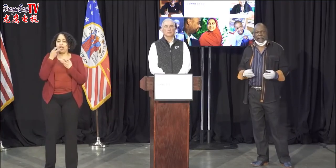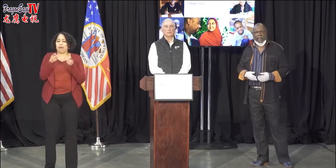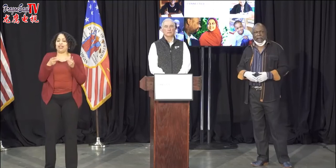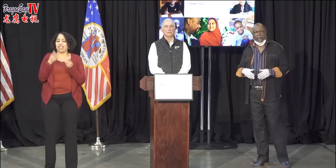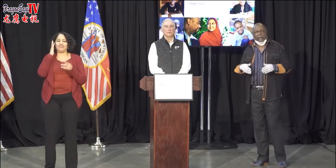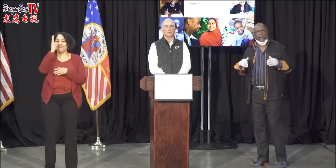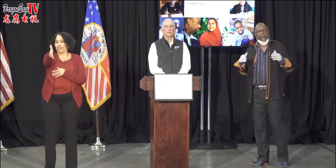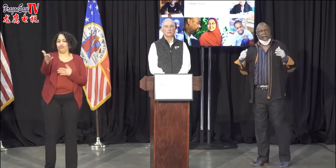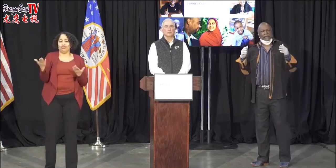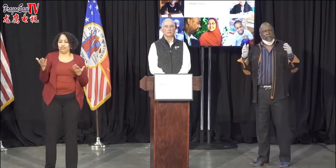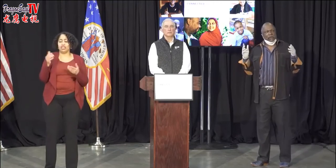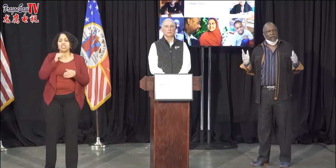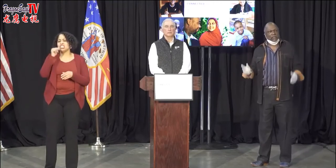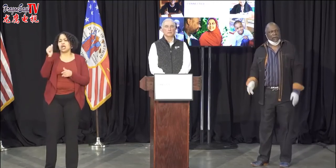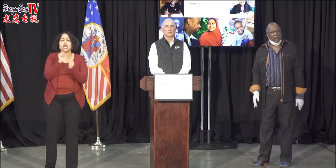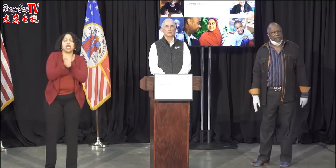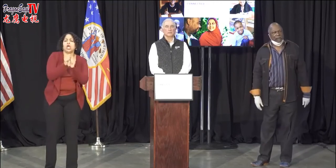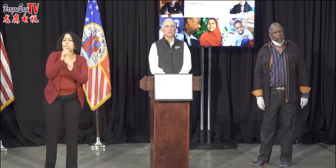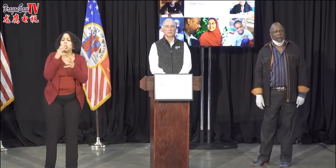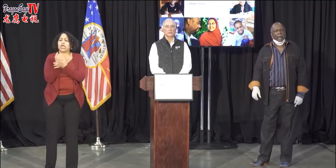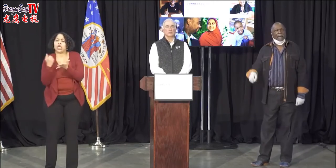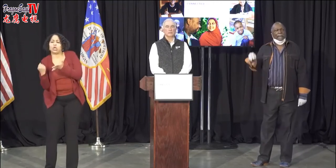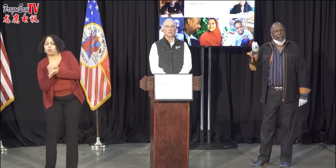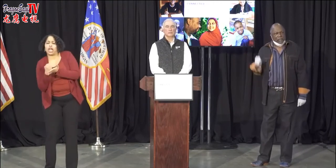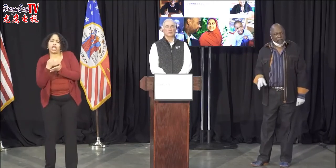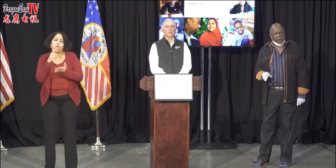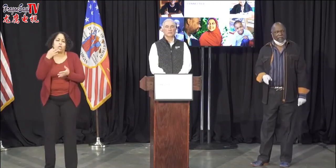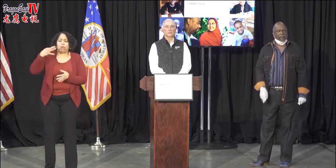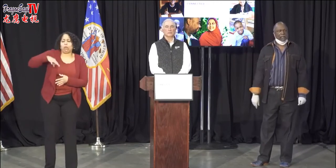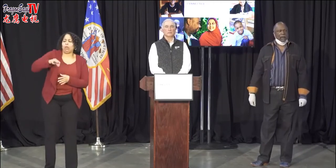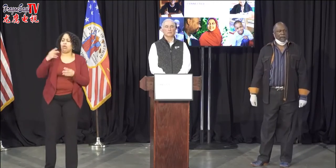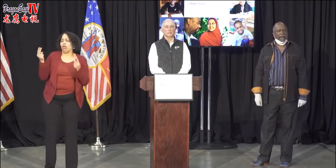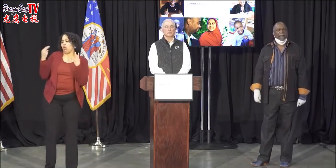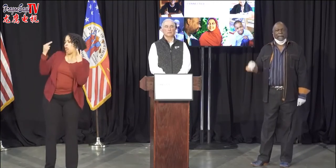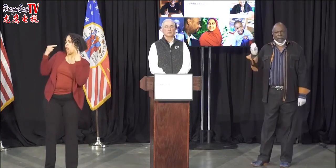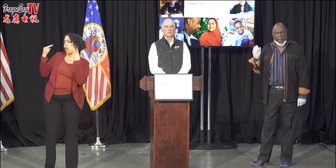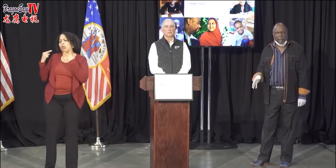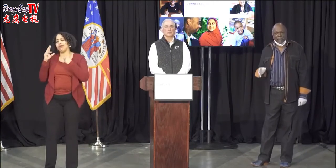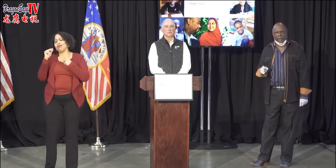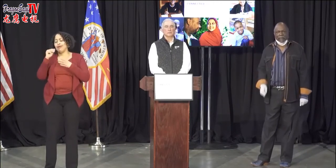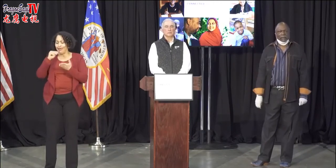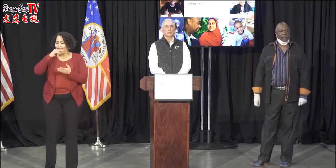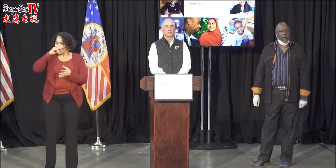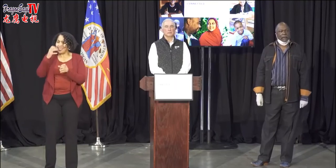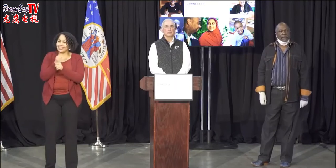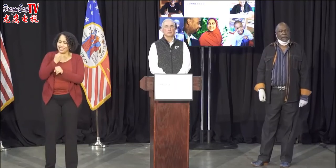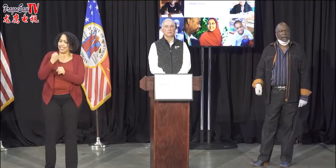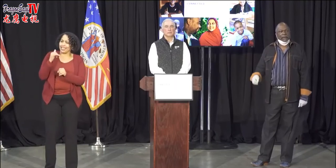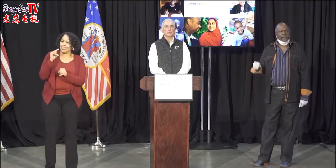thing or not a thing to see who gets credit for what. The children get the credit. The